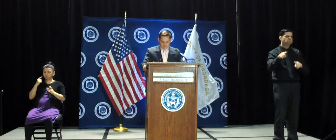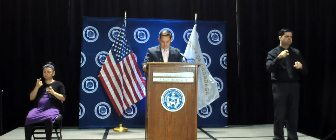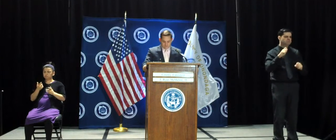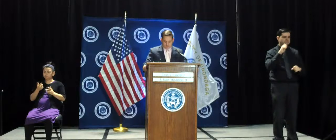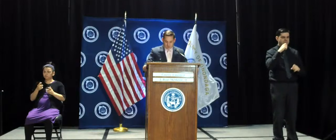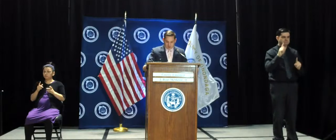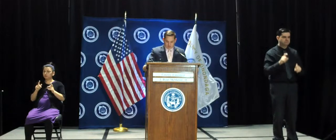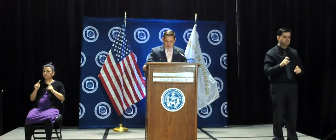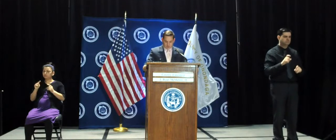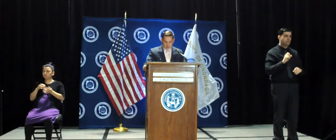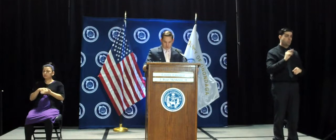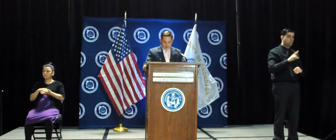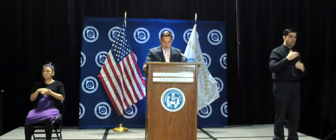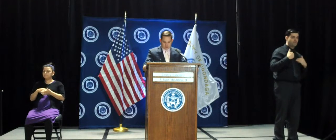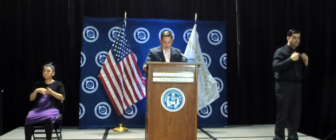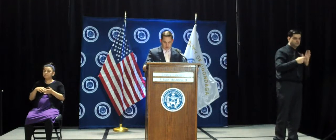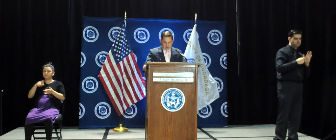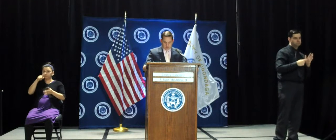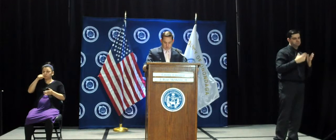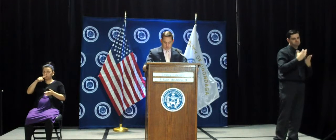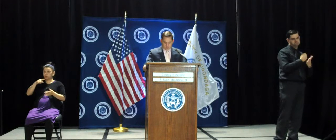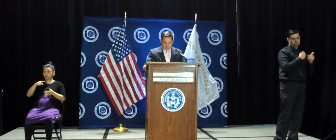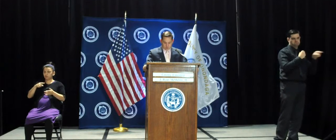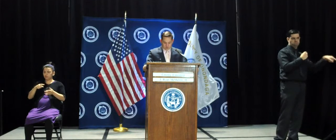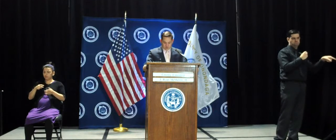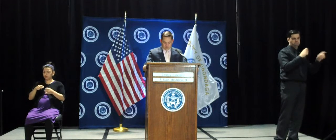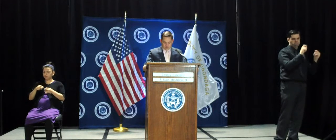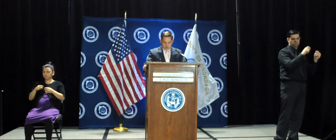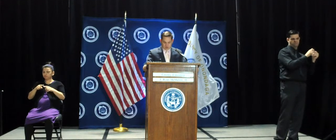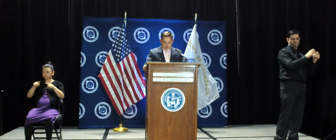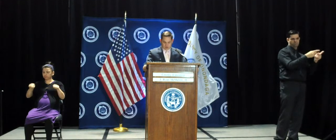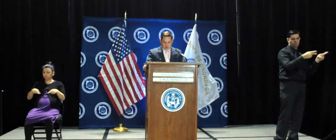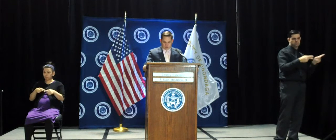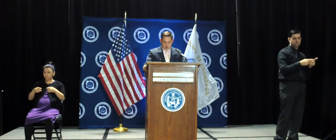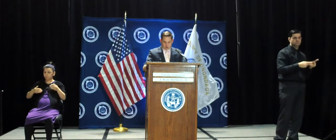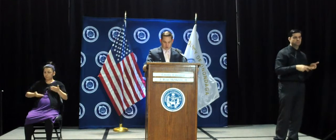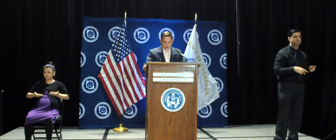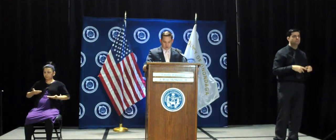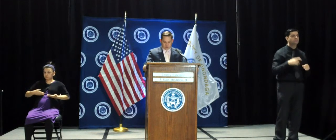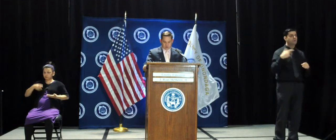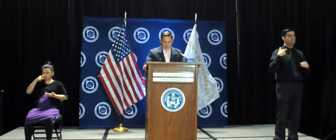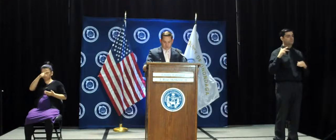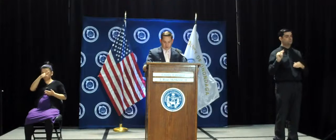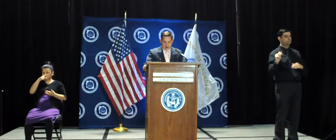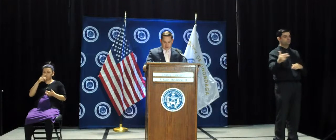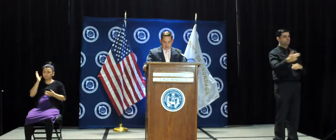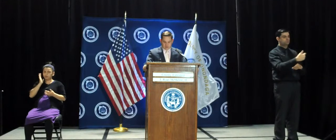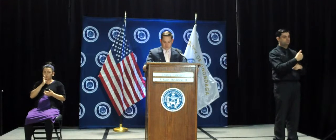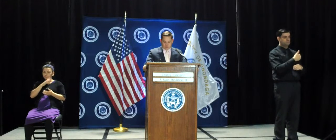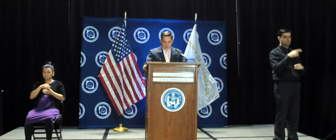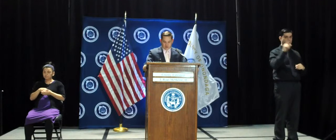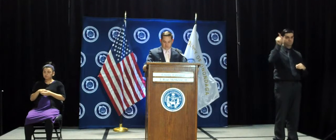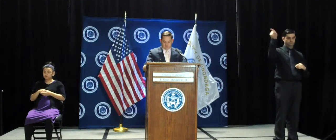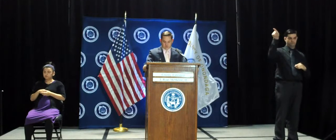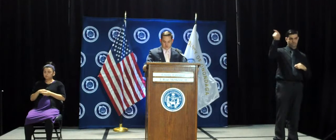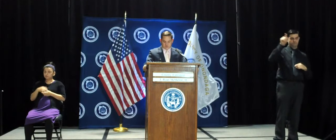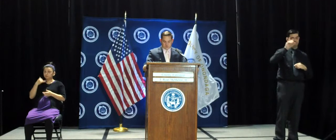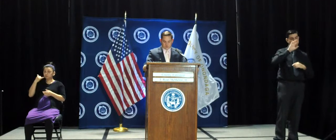Upstate. Certainly, we think you can call for that,